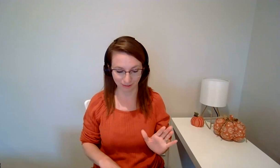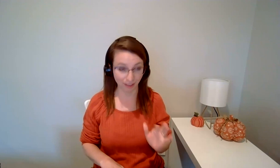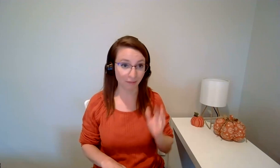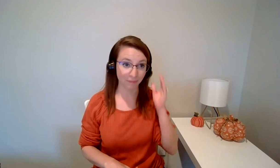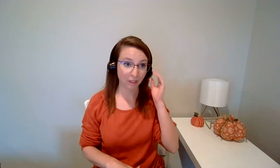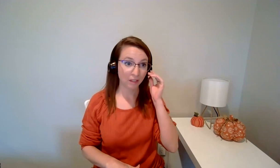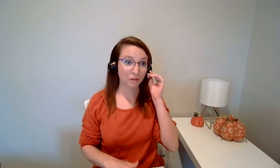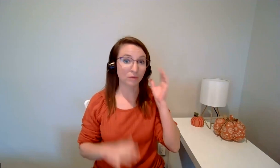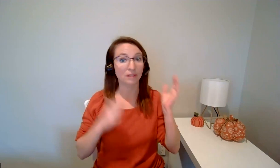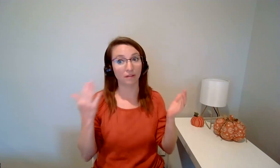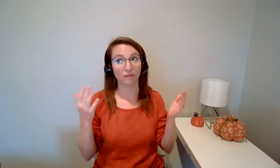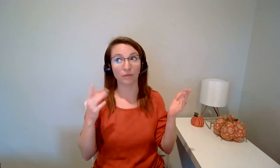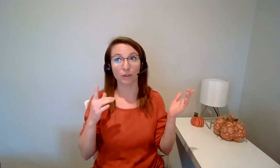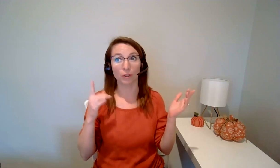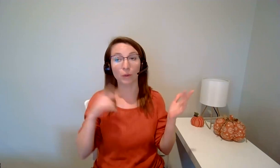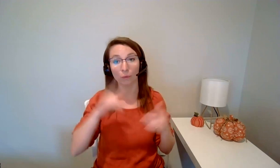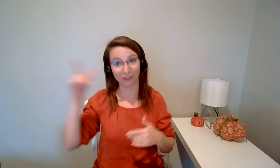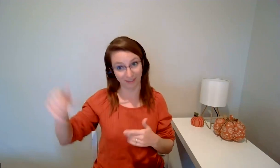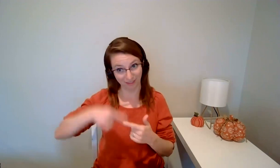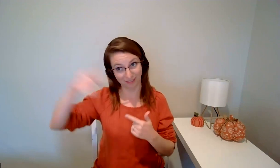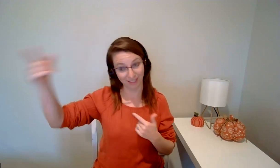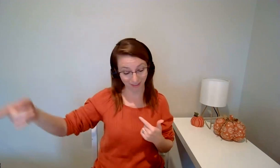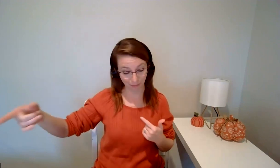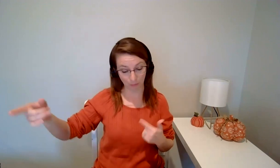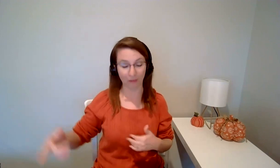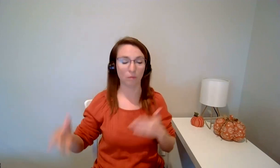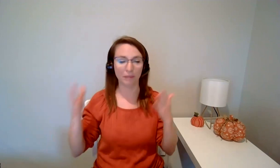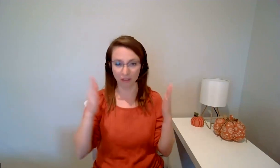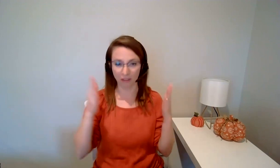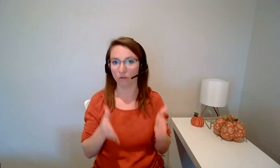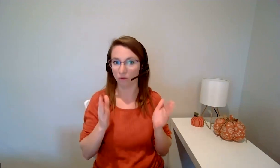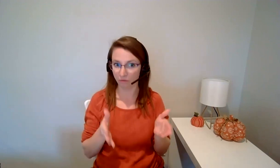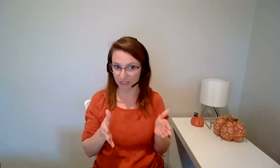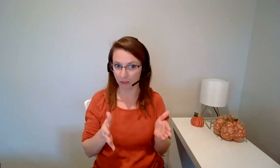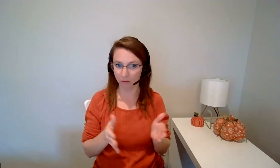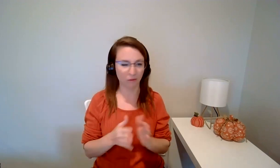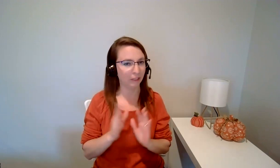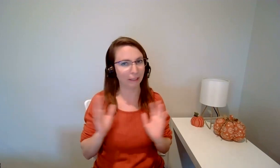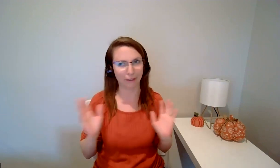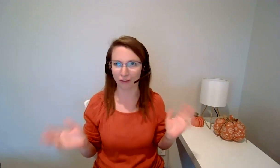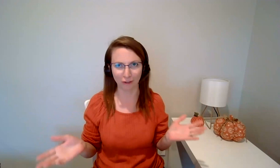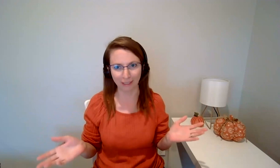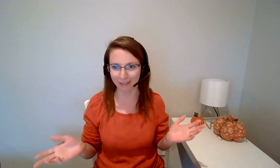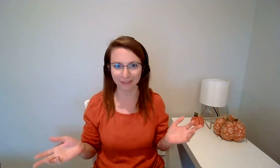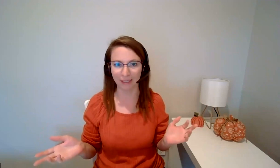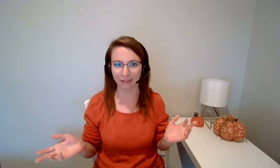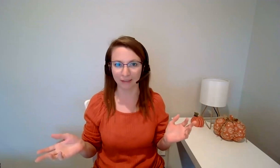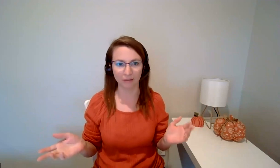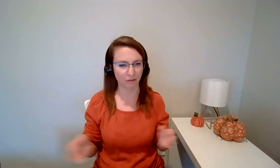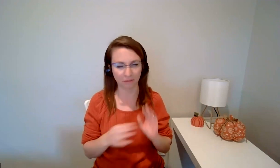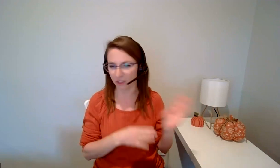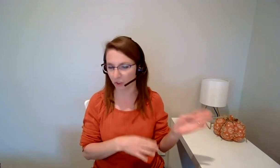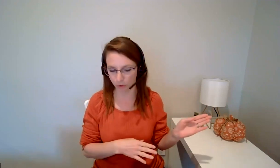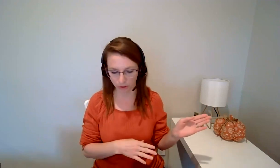And yeah, so for your homework this next coming week, it will be another little video. It's only like 38 seconds, so it's gonna be short